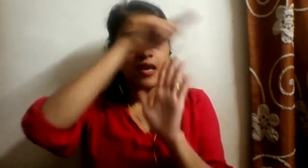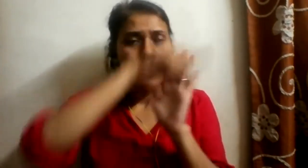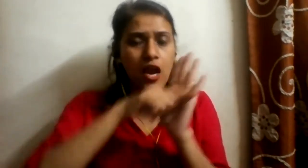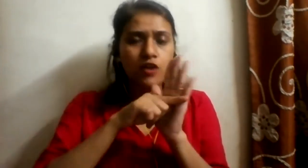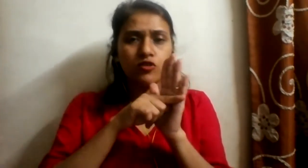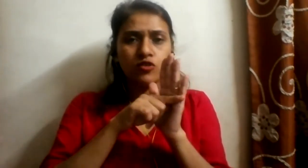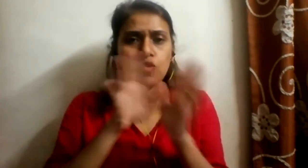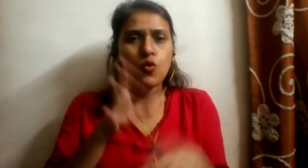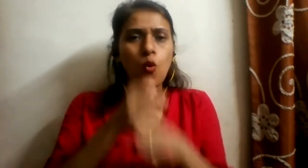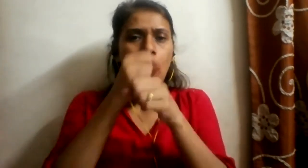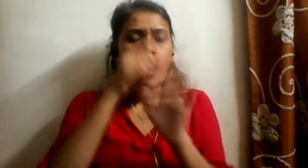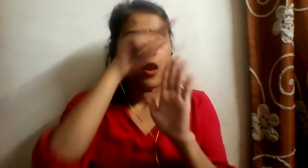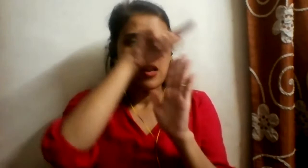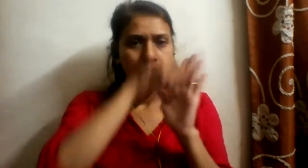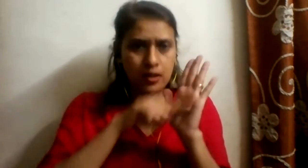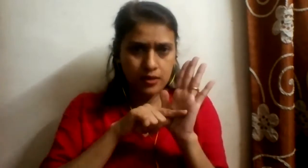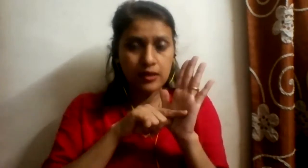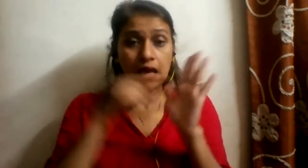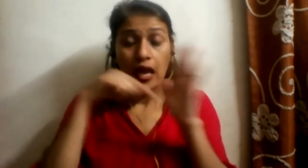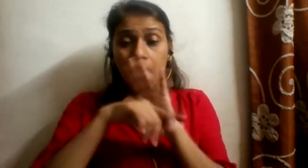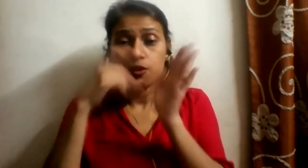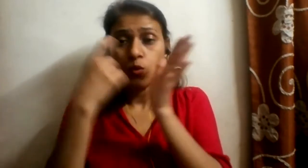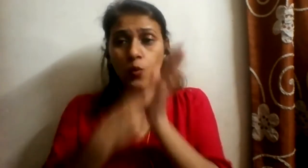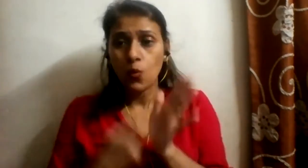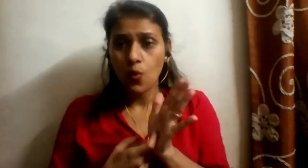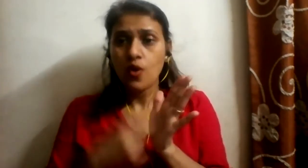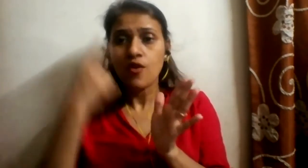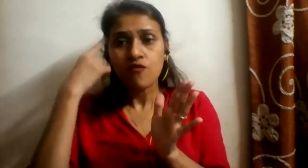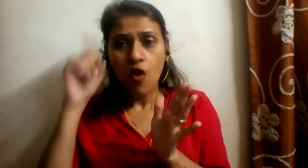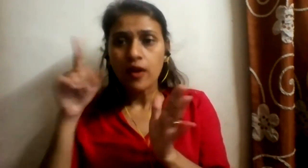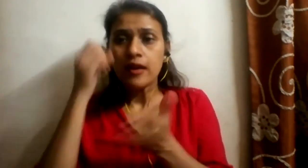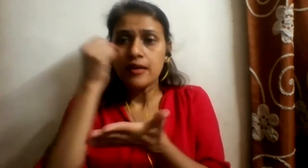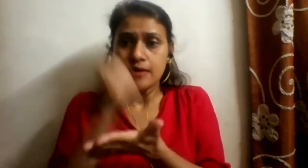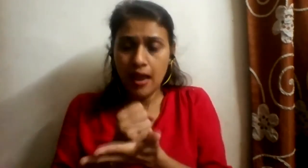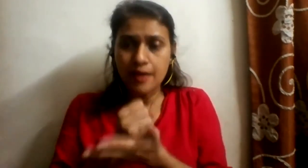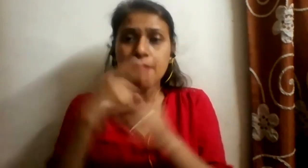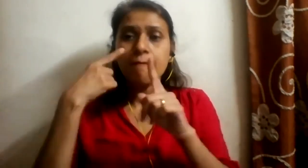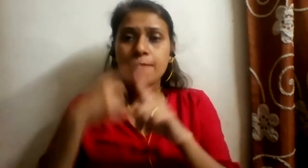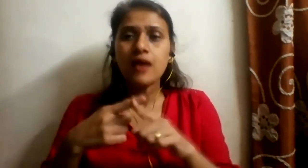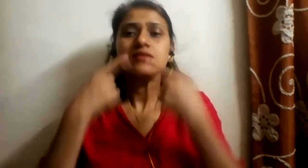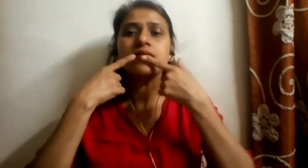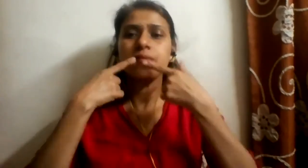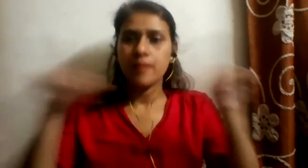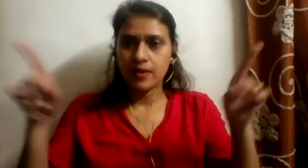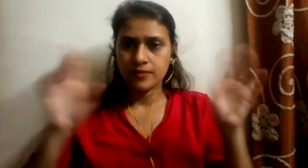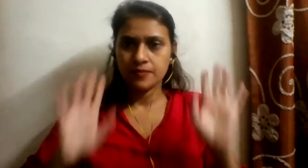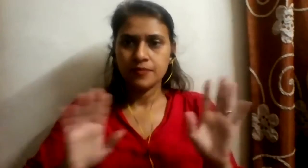the domains that are under their purview, to write and to publish accessibility guidelines. When I